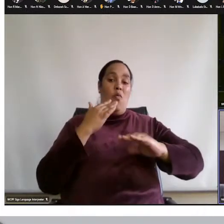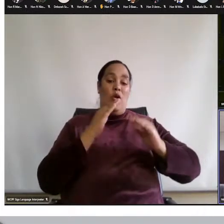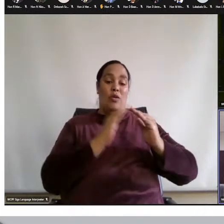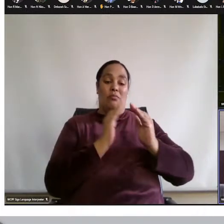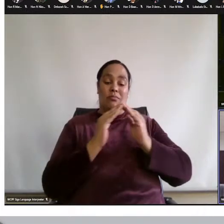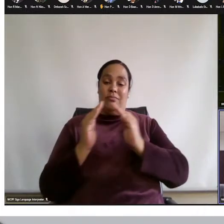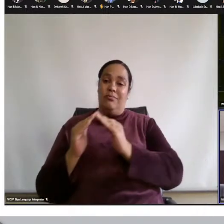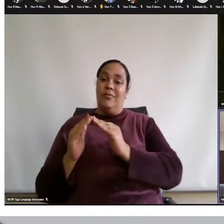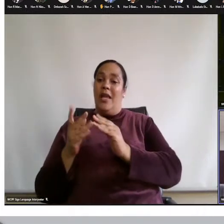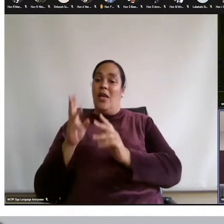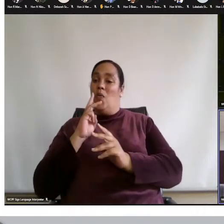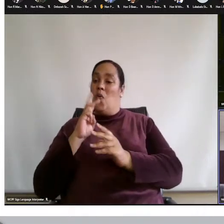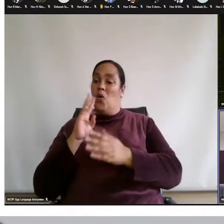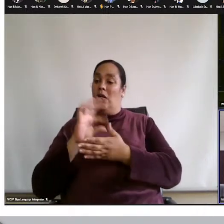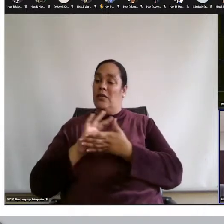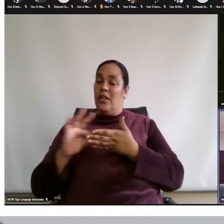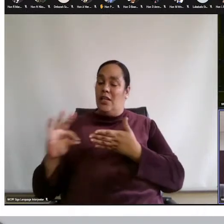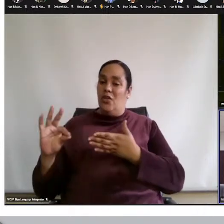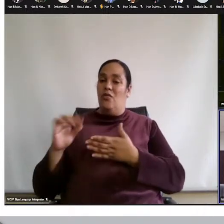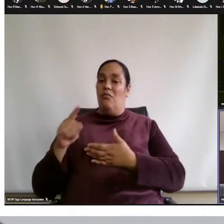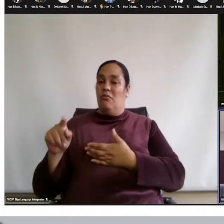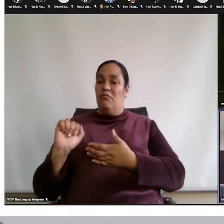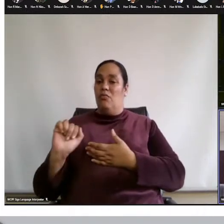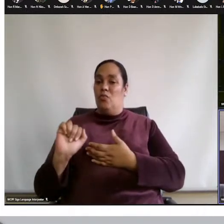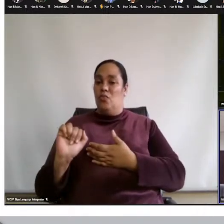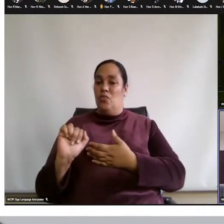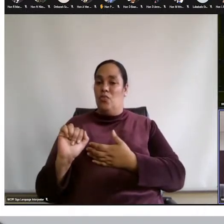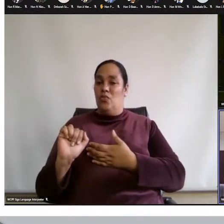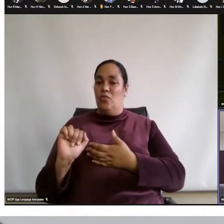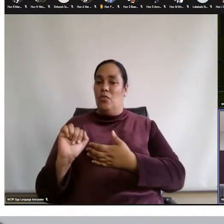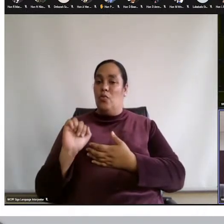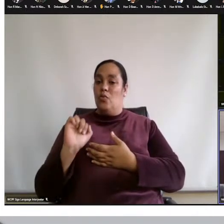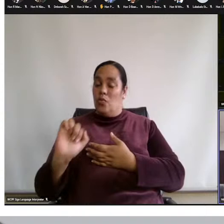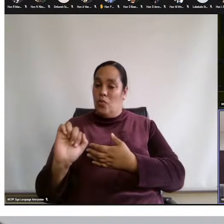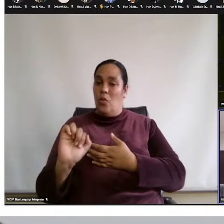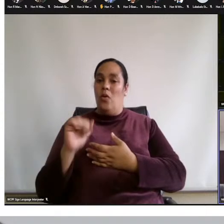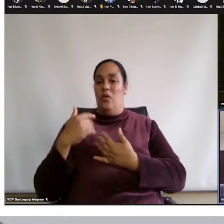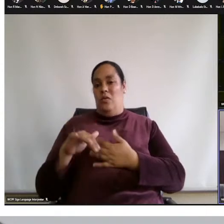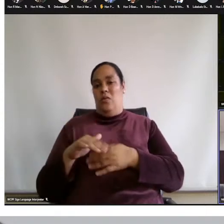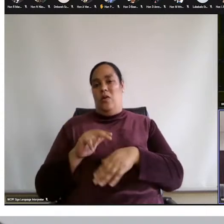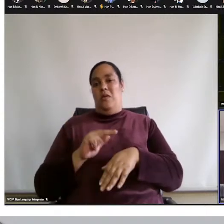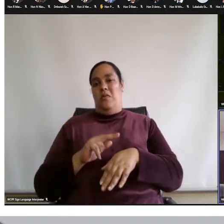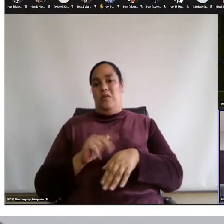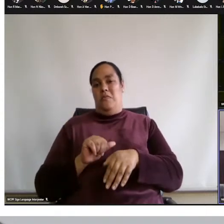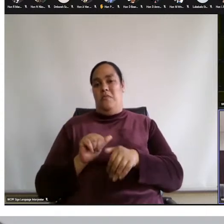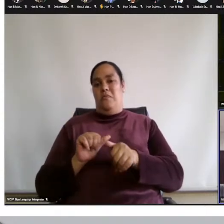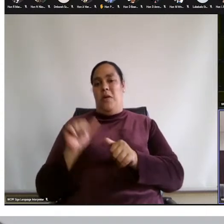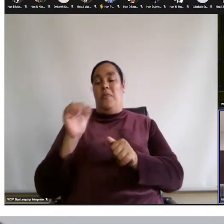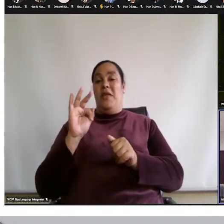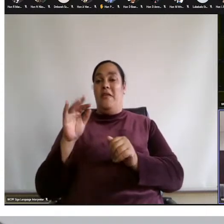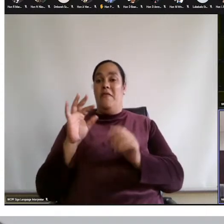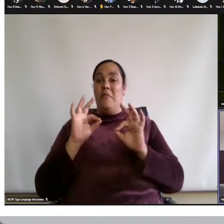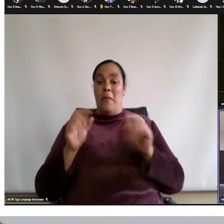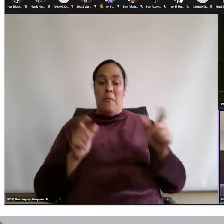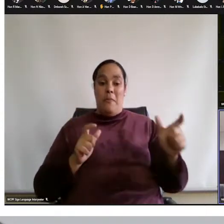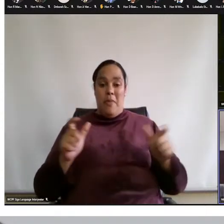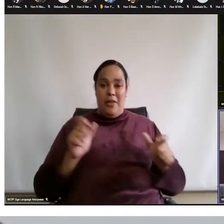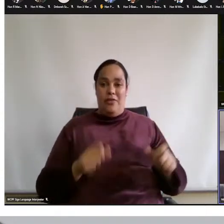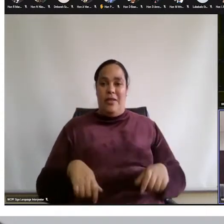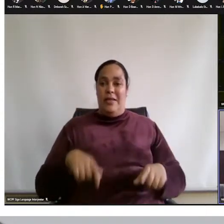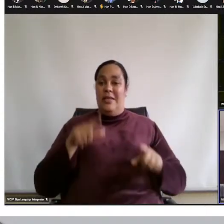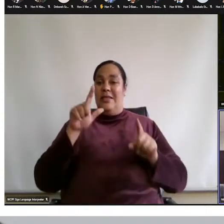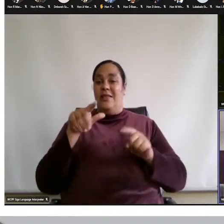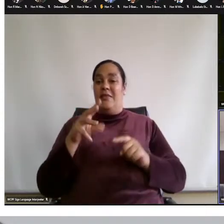water and sanitation, they will significantly yield, if it is properly managed, 70